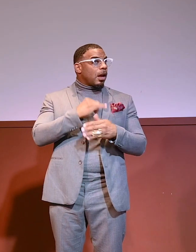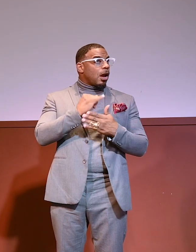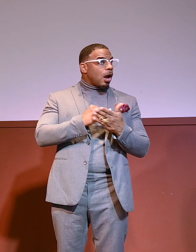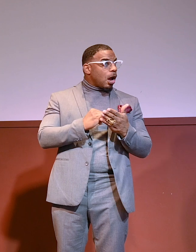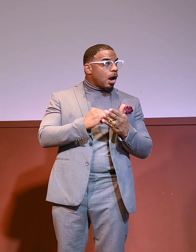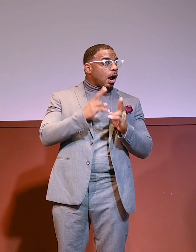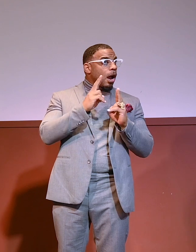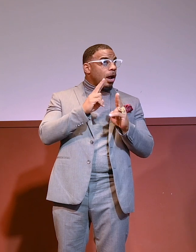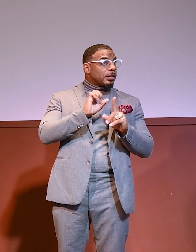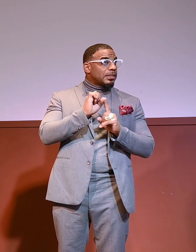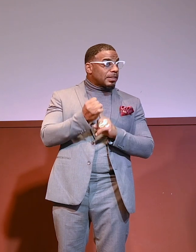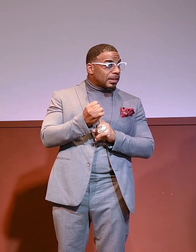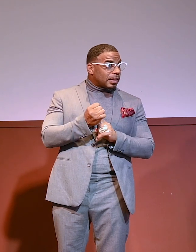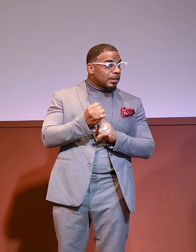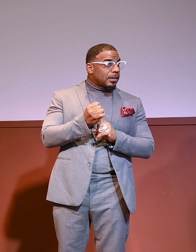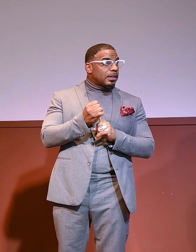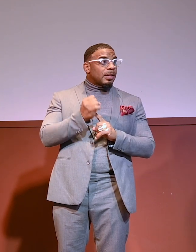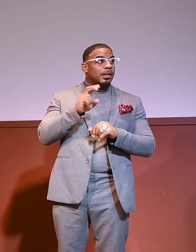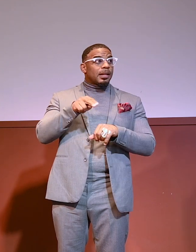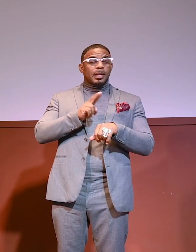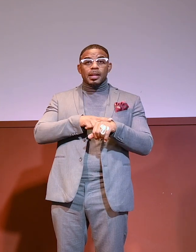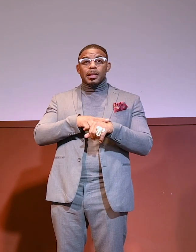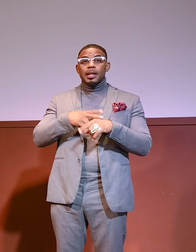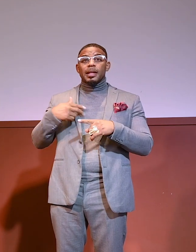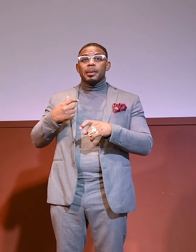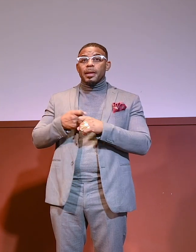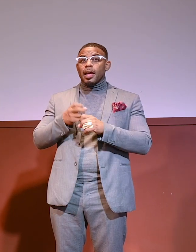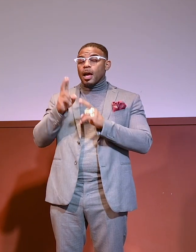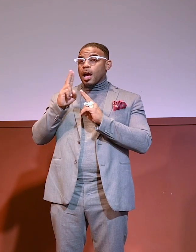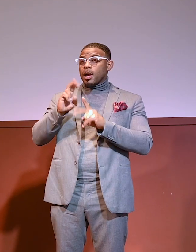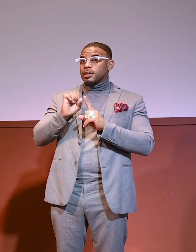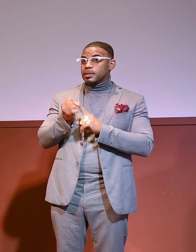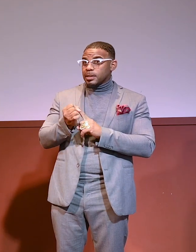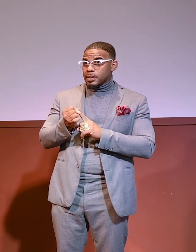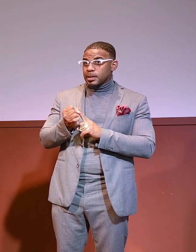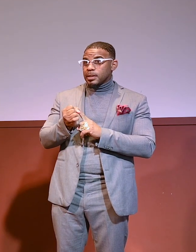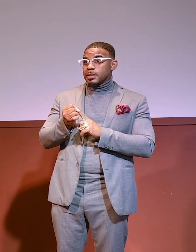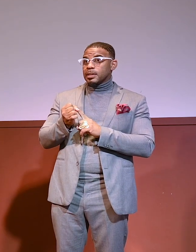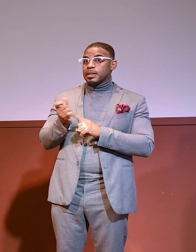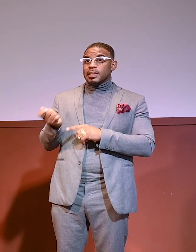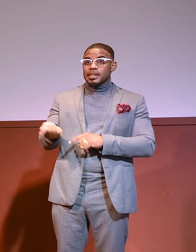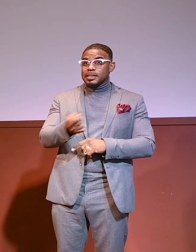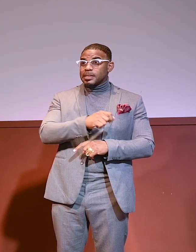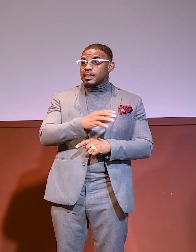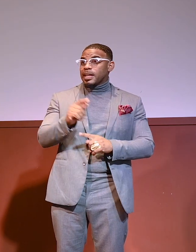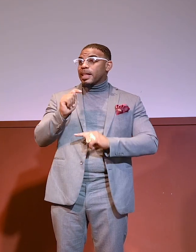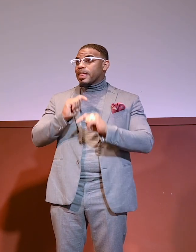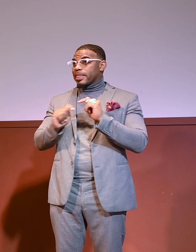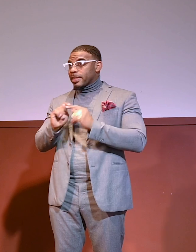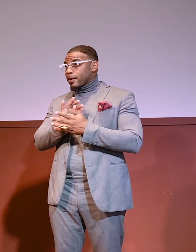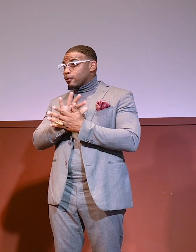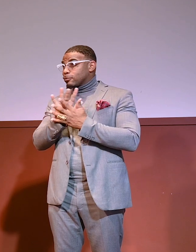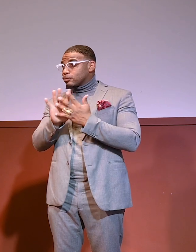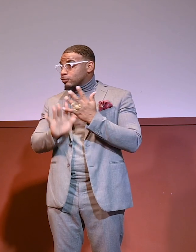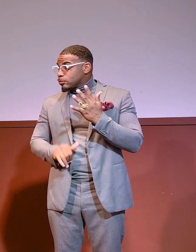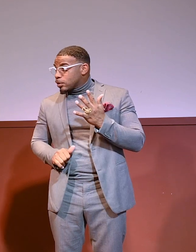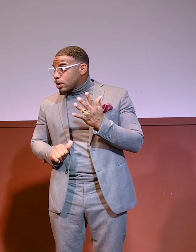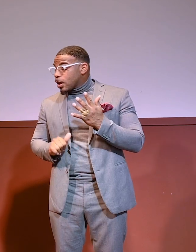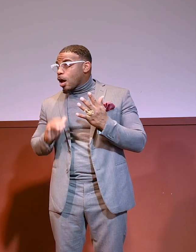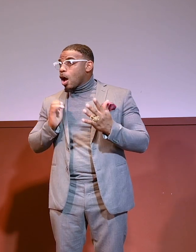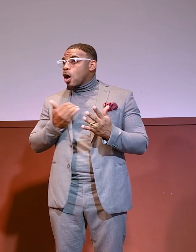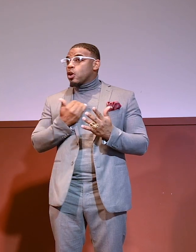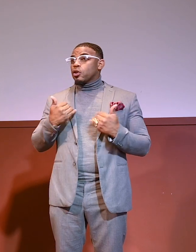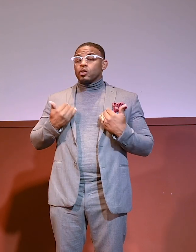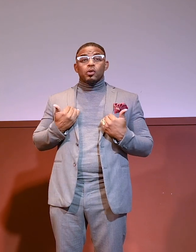Art Honor Society, National Spanish Honor Society, tennis, and theater. Our Youth